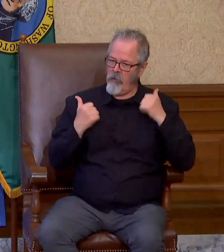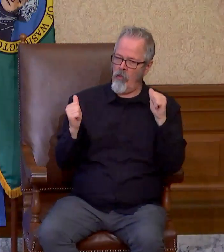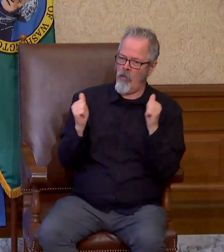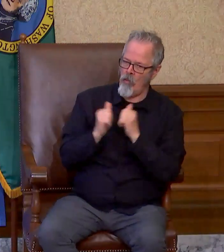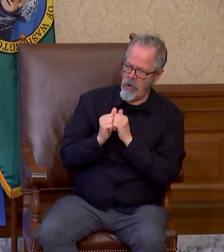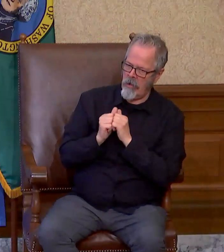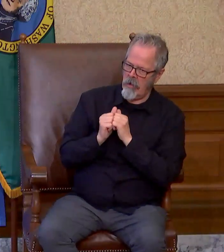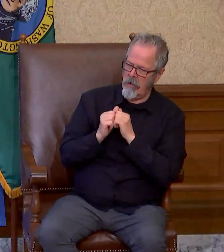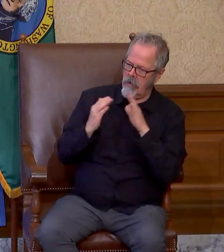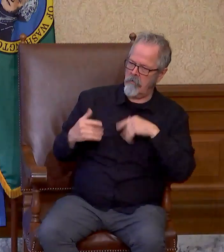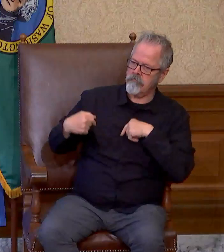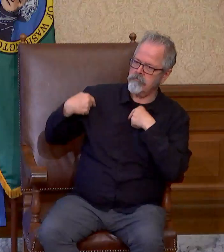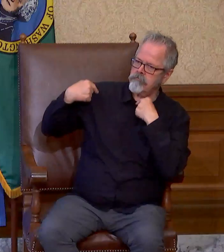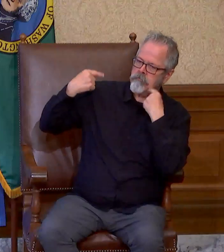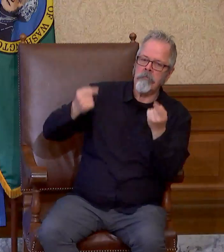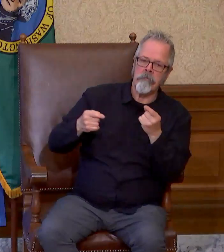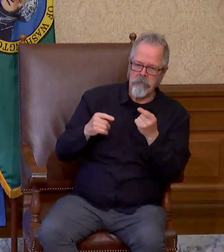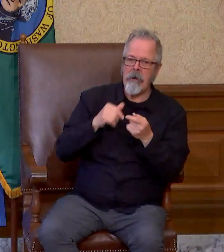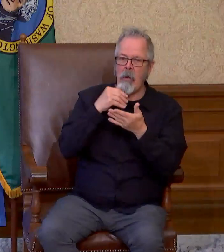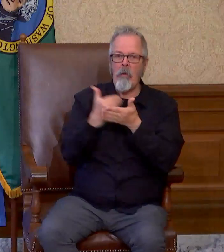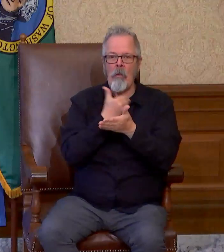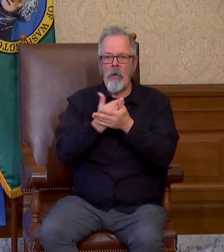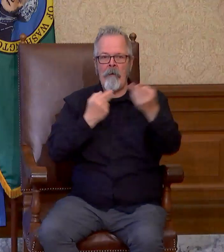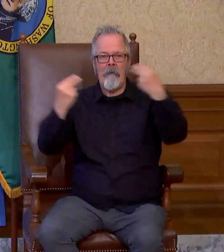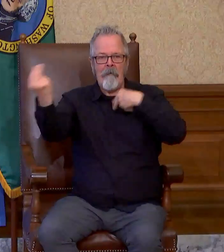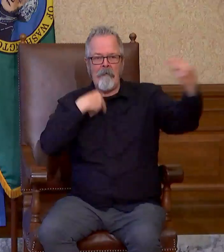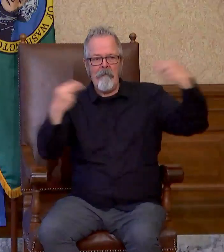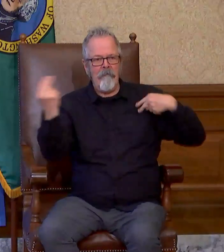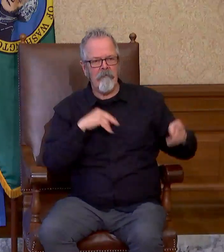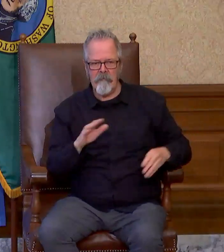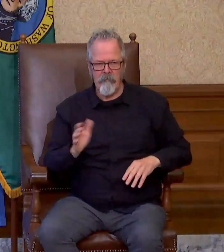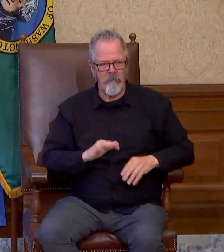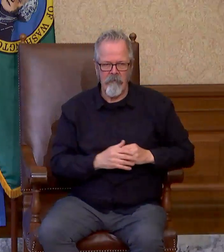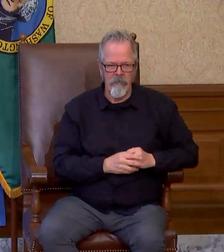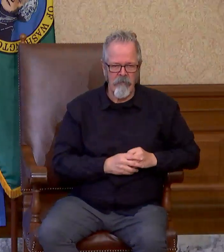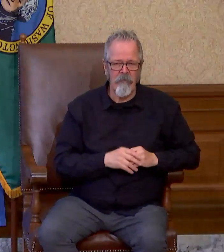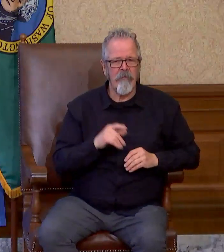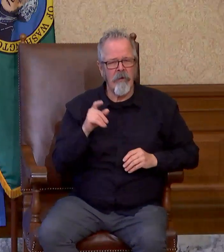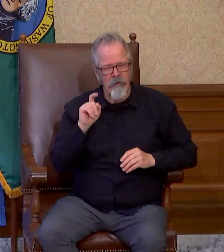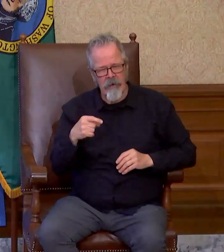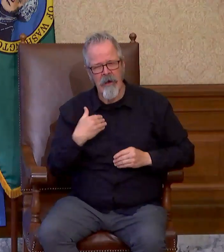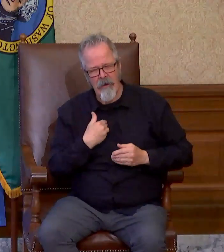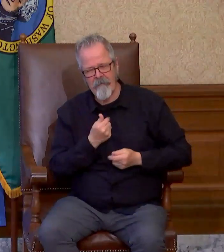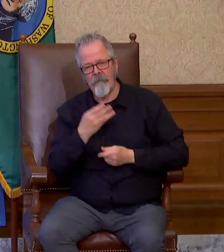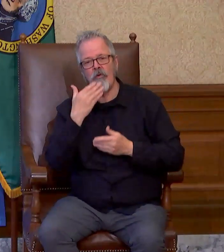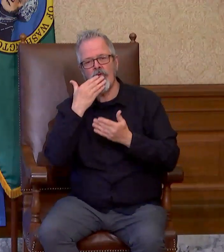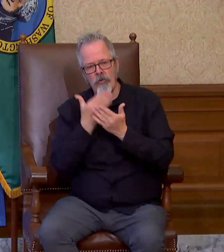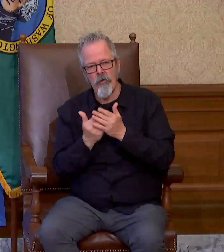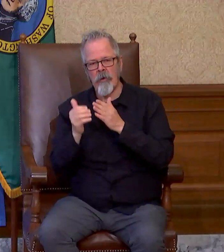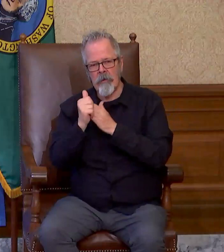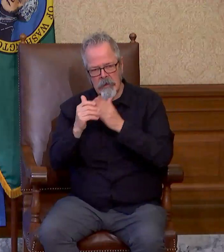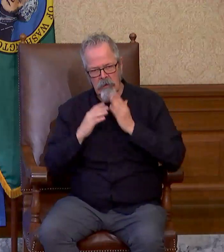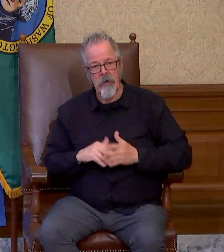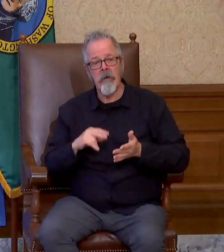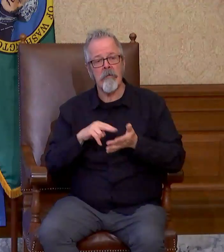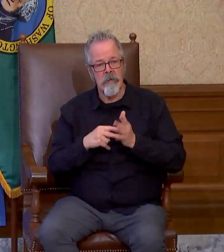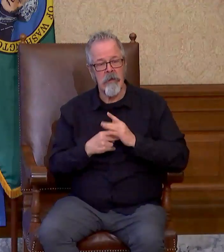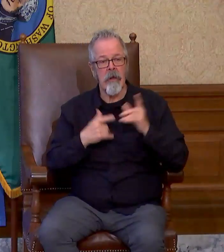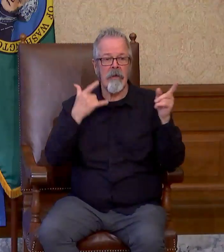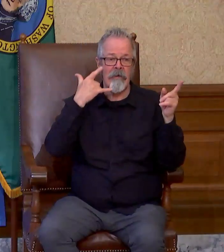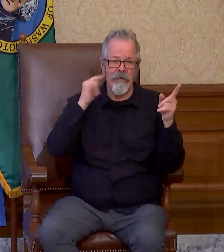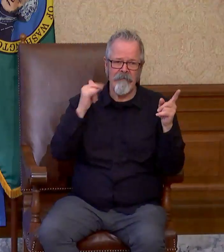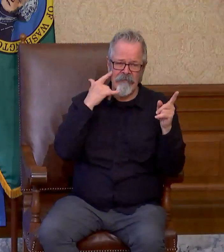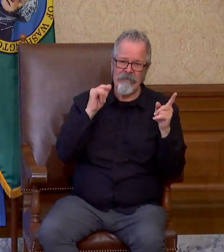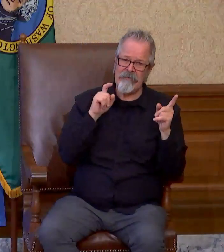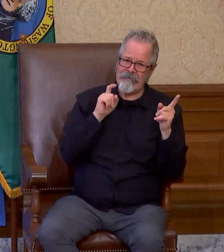few more leaders in California. We'll see what Governor Newsom does about his beaches. We have closed many of our beaches in part because